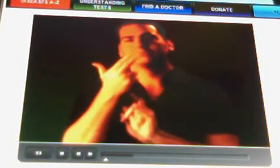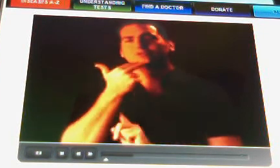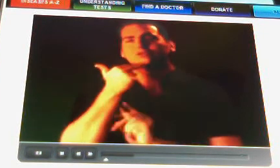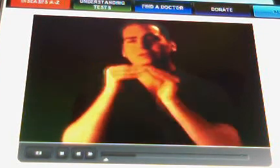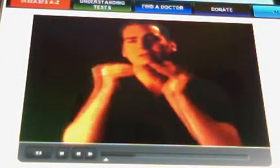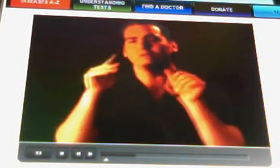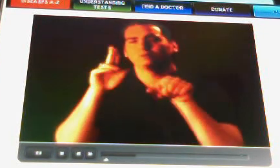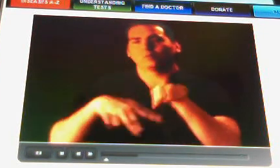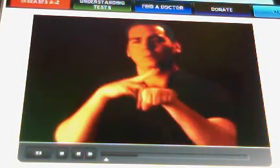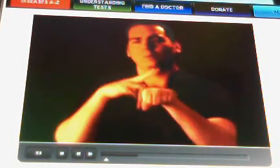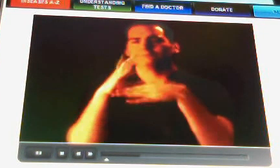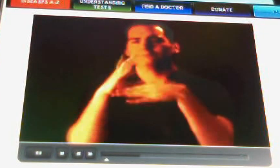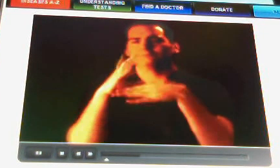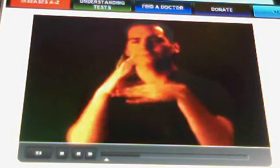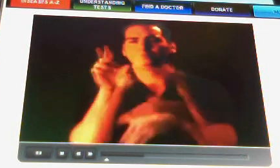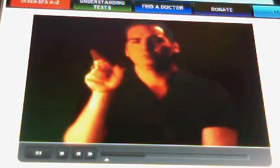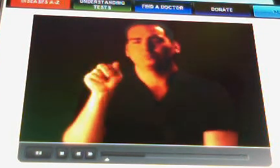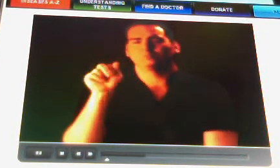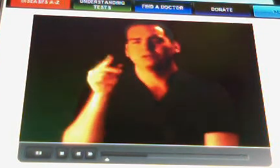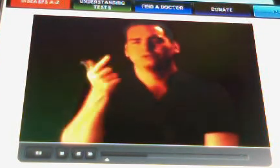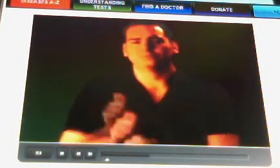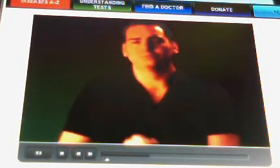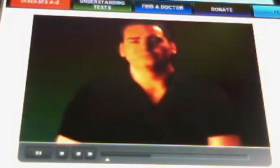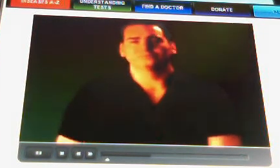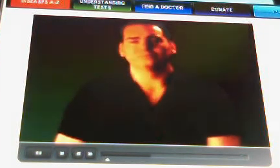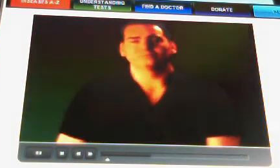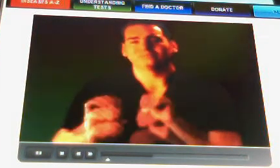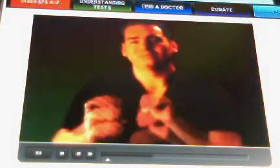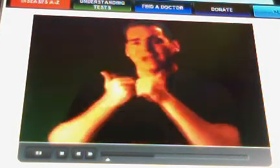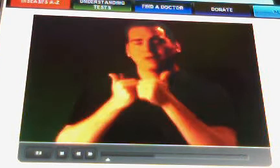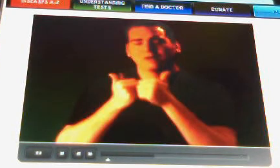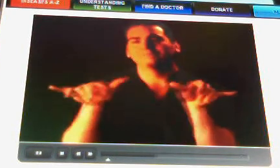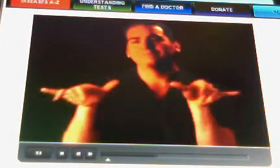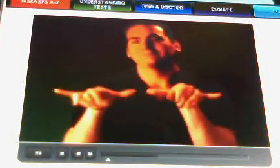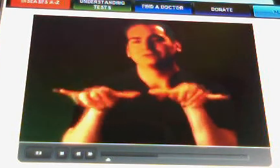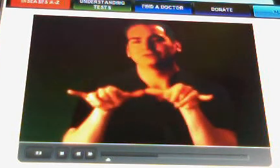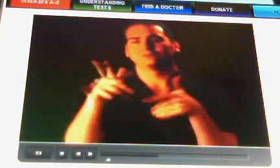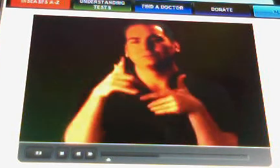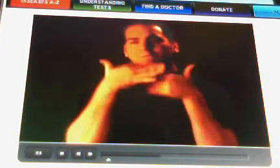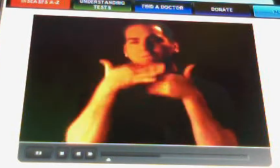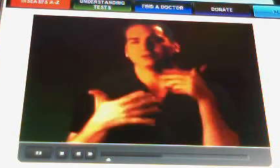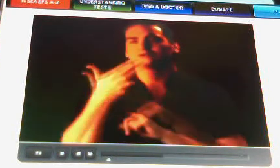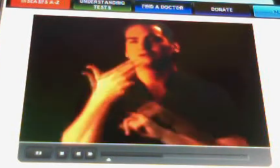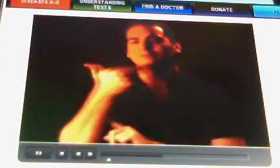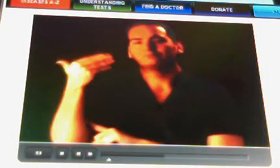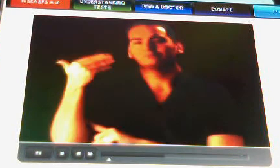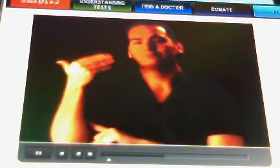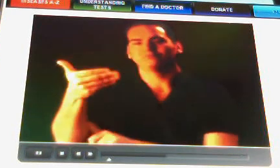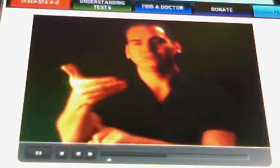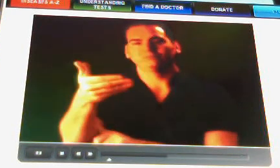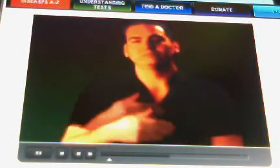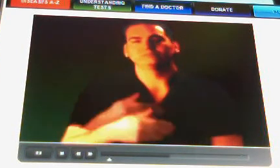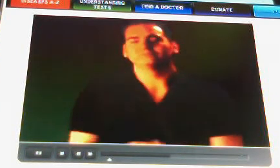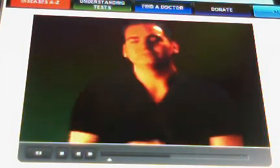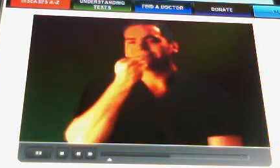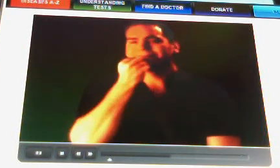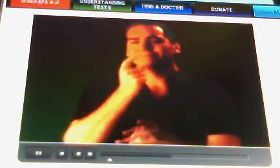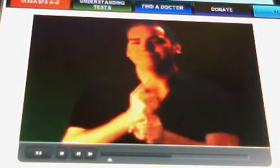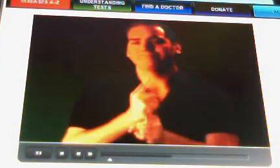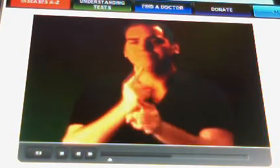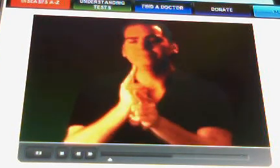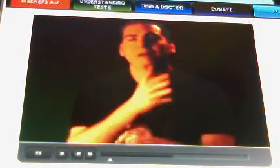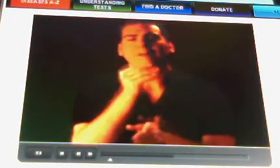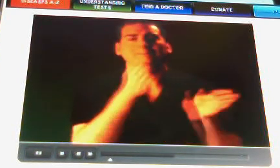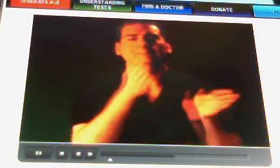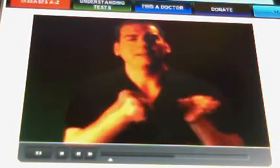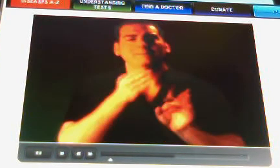For treatment, one learns to control the level of sugar in one's bloodstream to keep the level in a normal